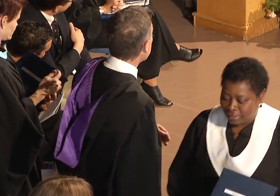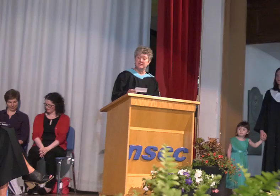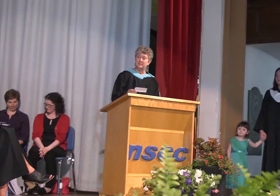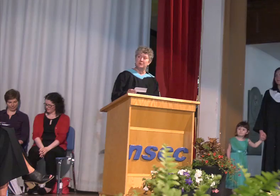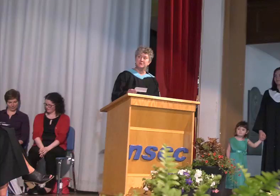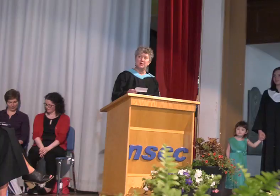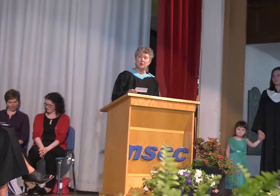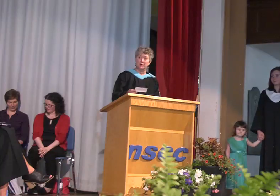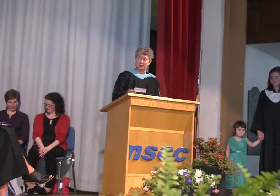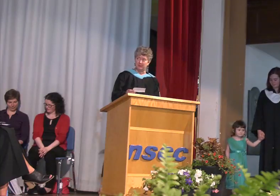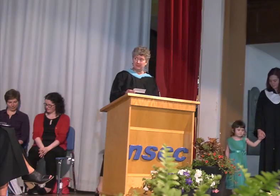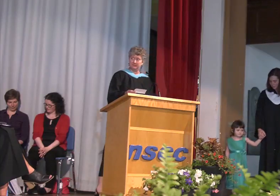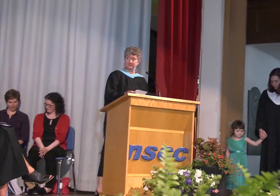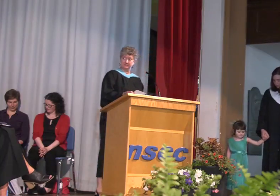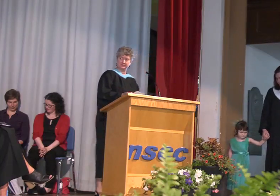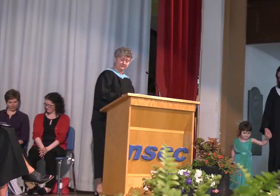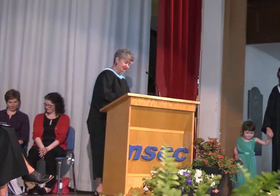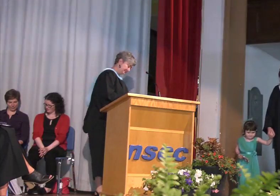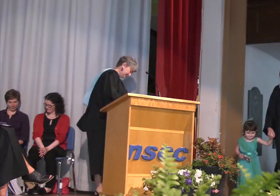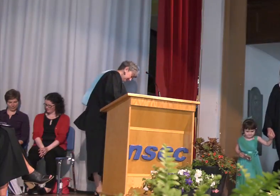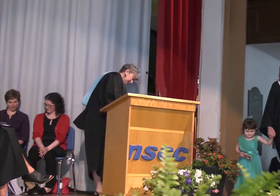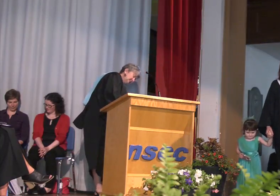Rachel Staples O'Hearn.